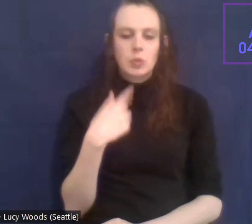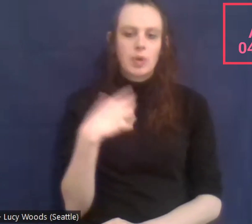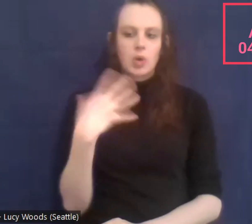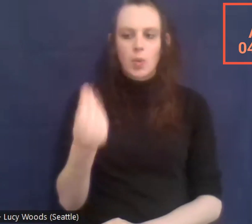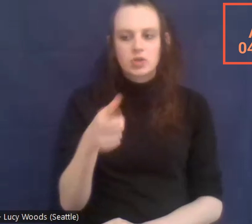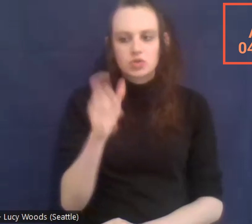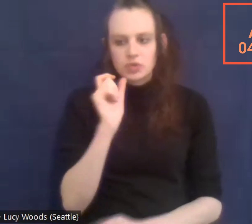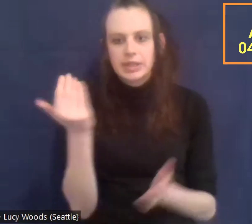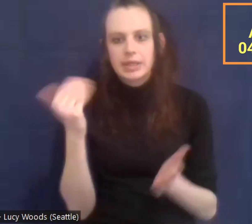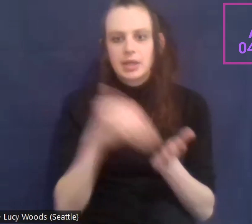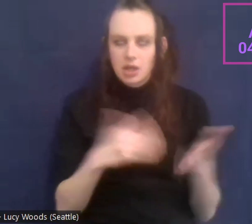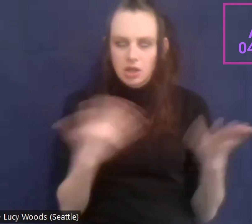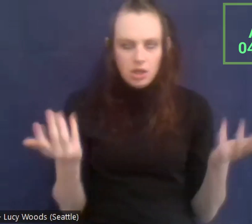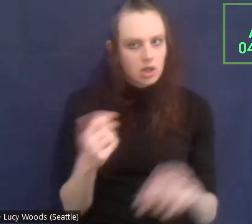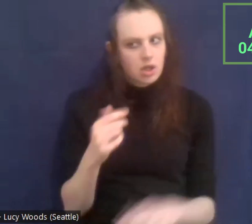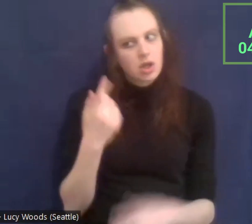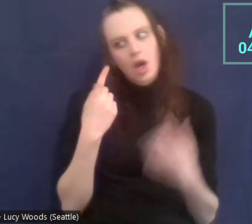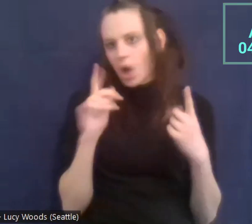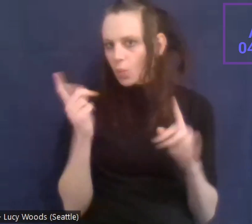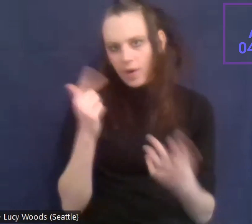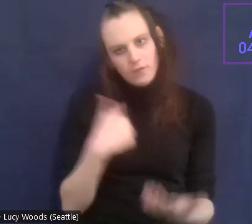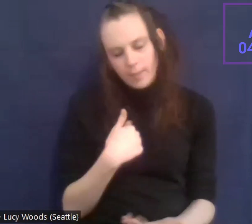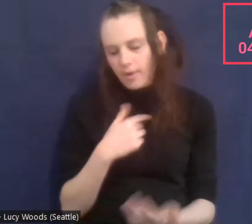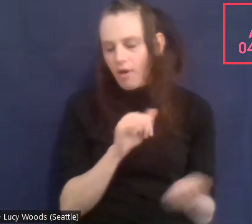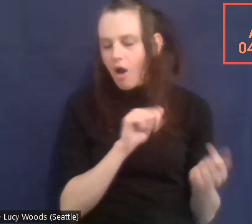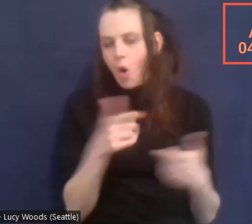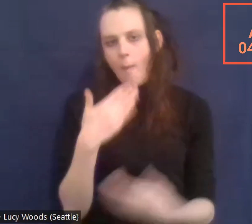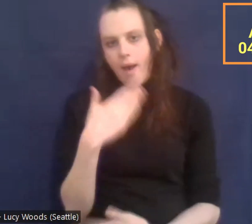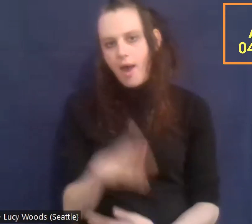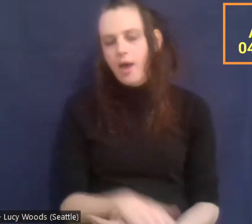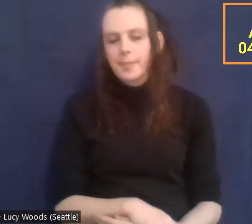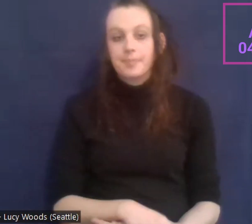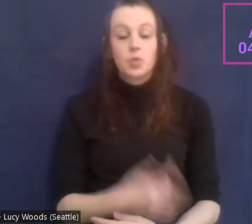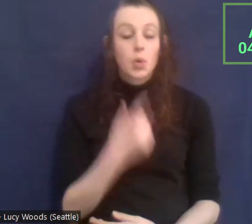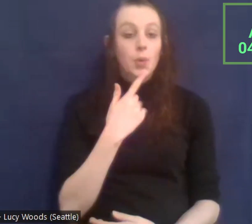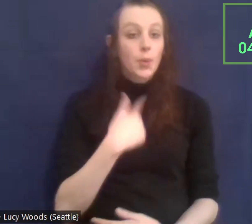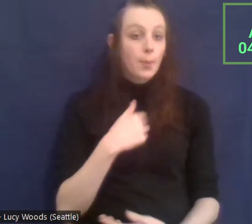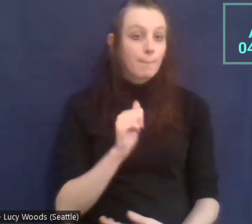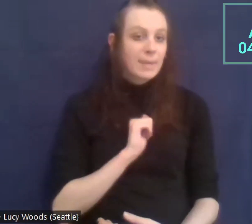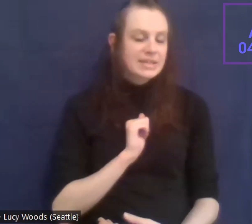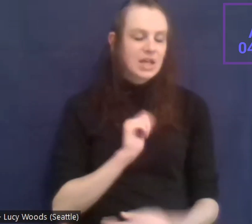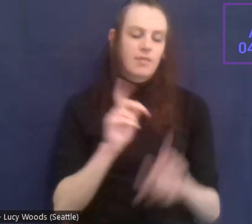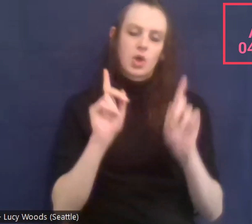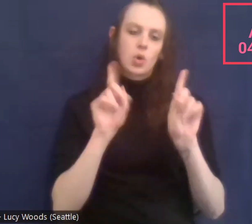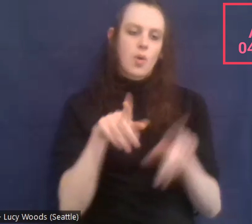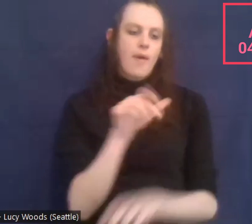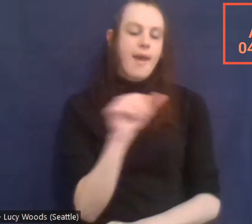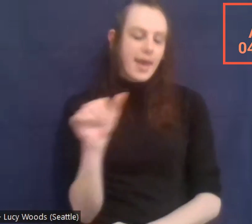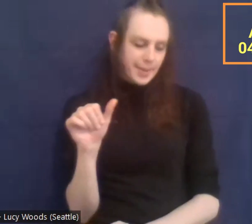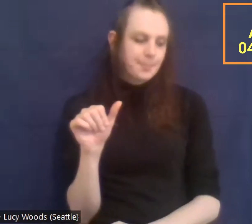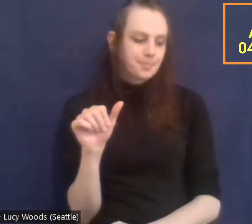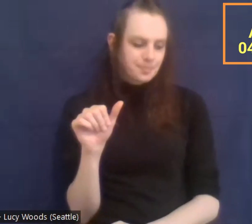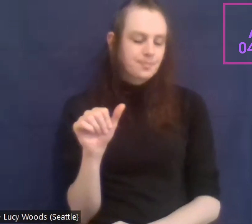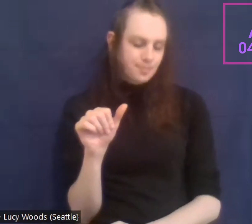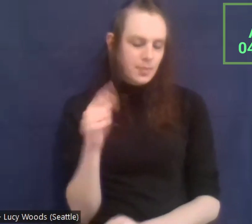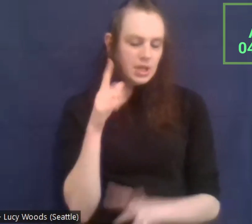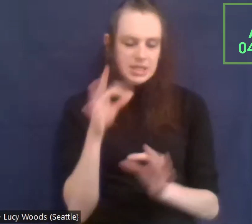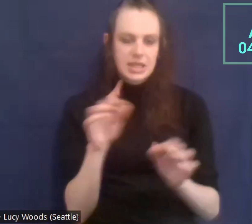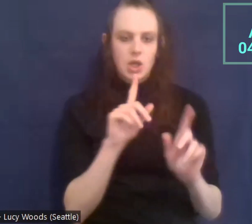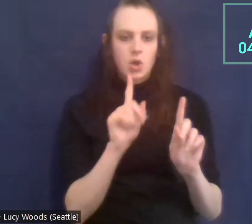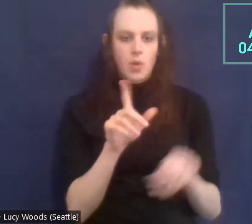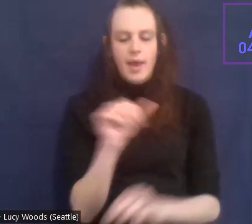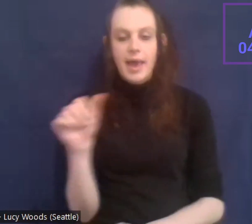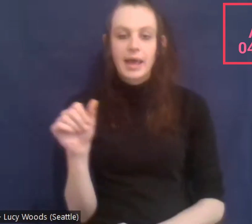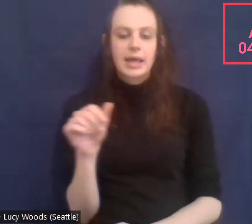you know, this is all bad. And so I told myself I'm going to go to Alcoholics Anonymous. I went to Alcoholics Anonymous. I started doing 90 and